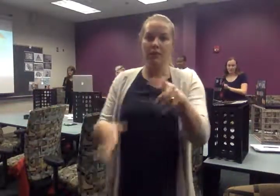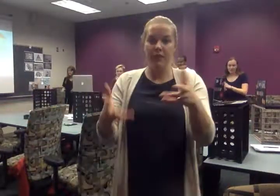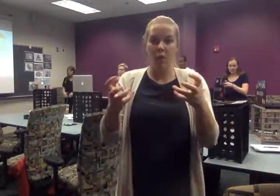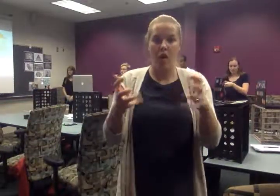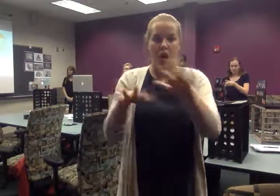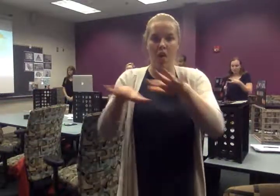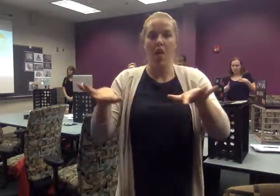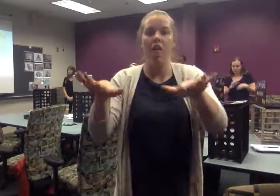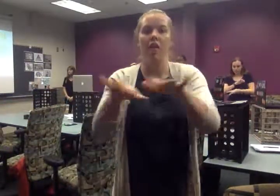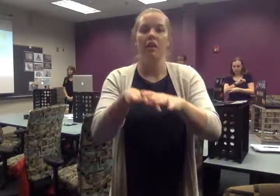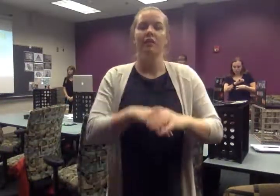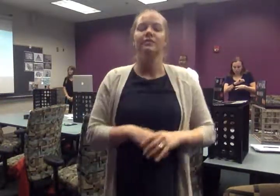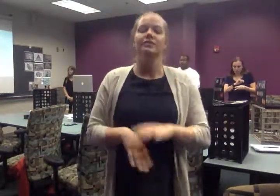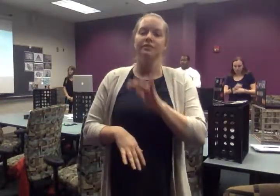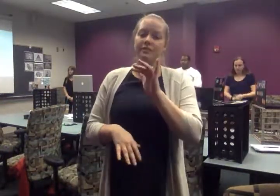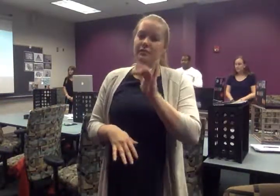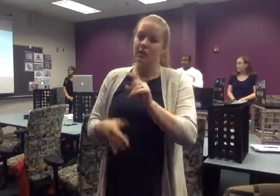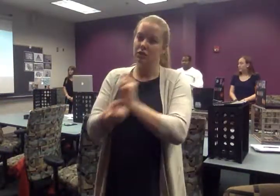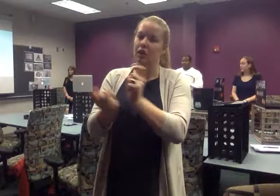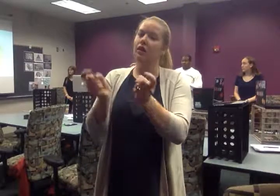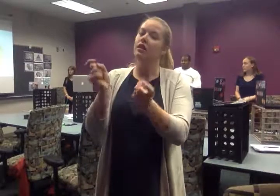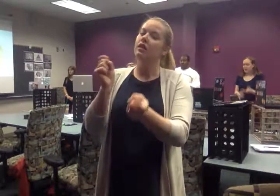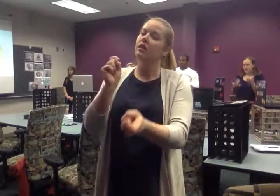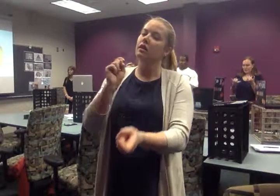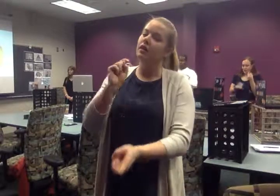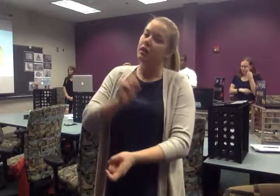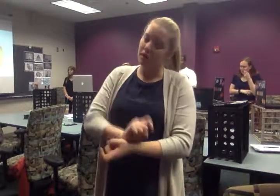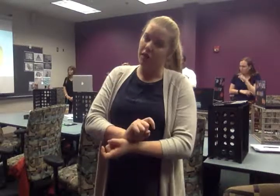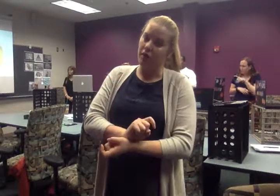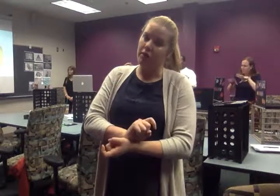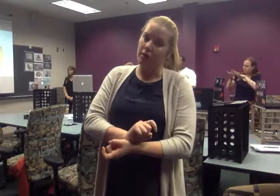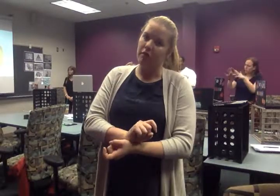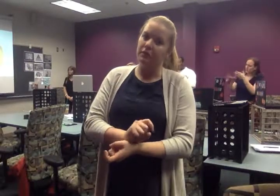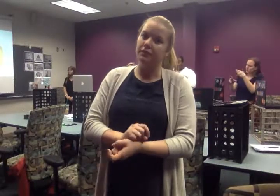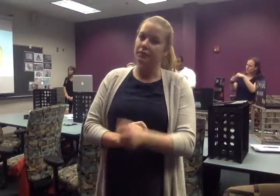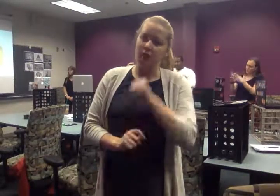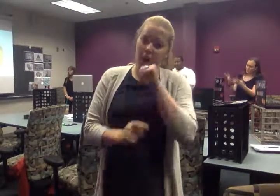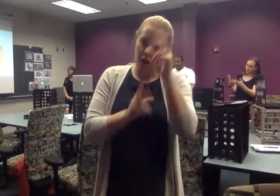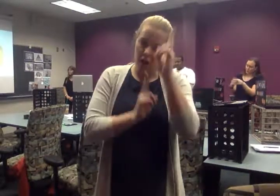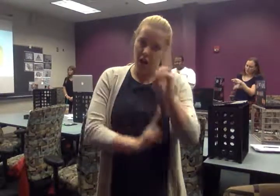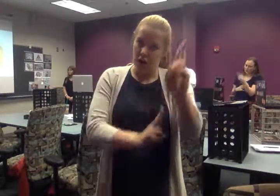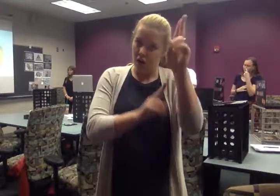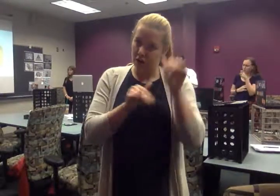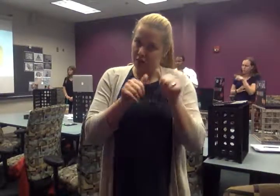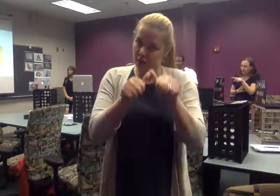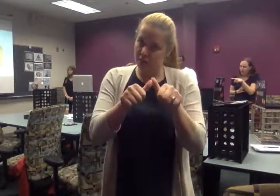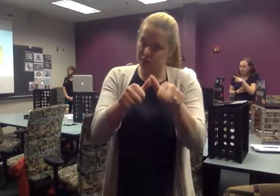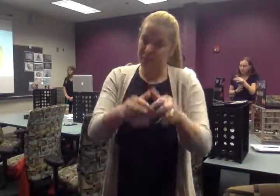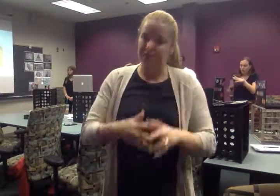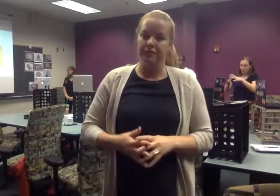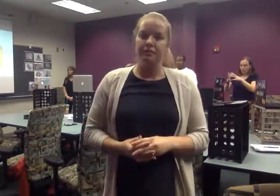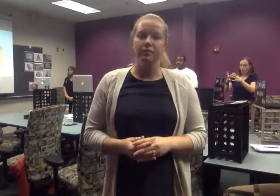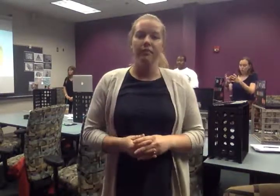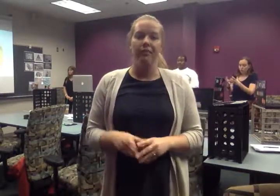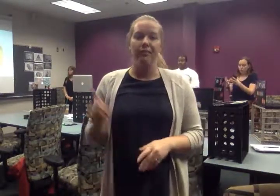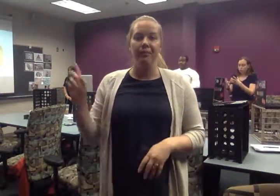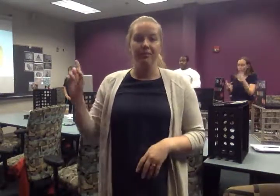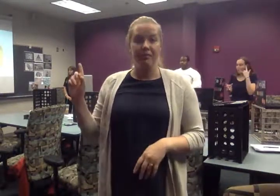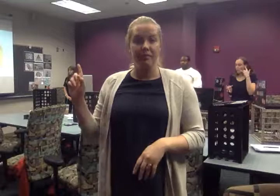for the open letter. But first, let's see what's inside my globe today. Oh, look! It's a molten core of nickel and iron. Can you